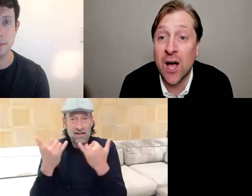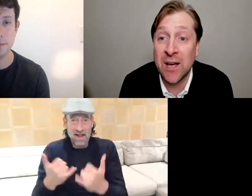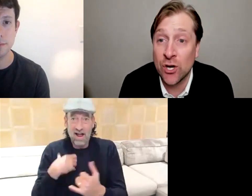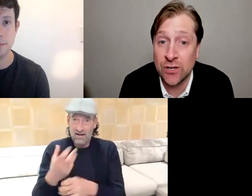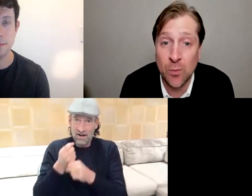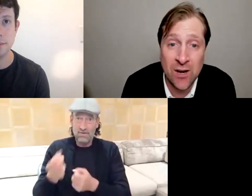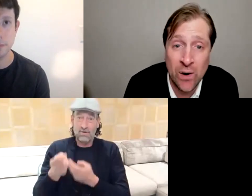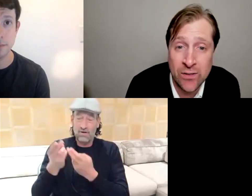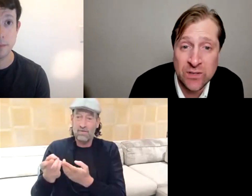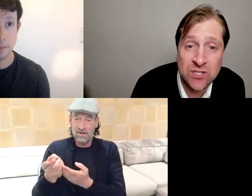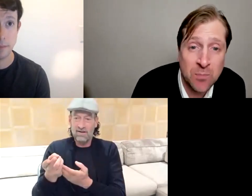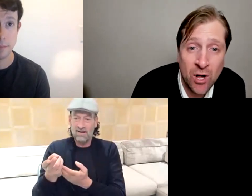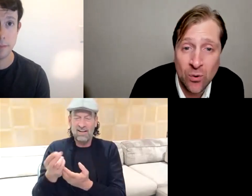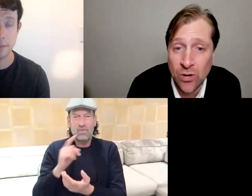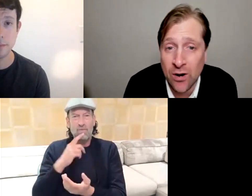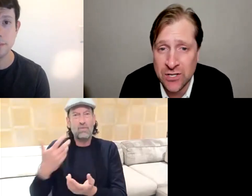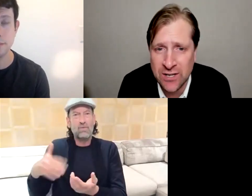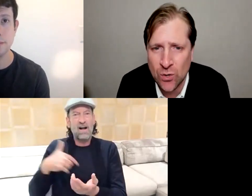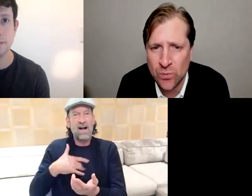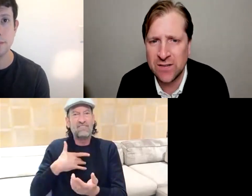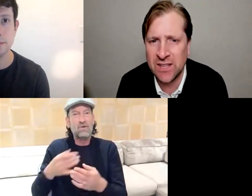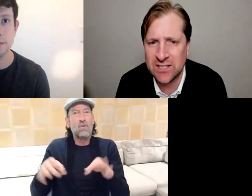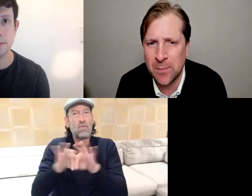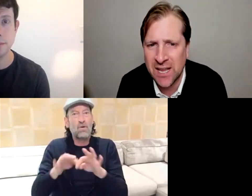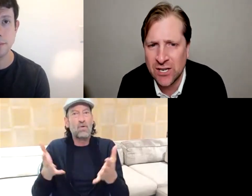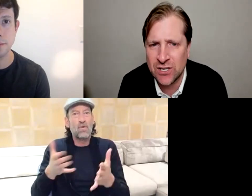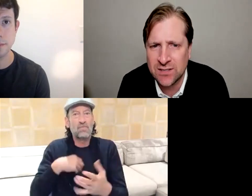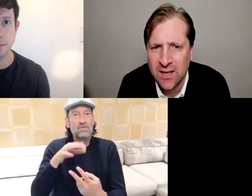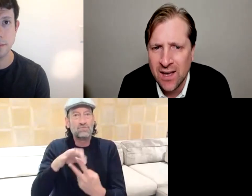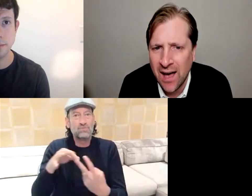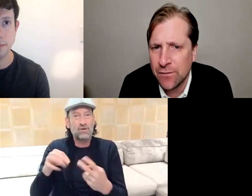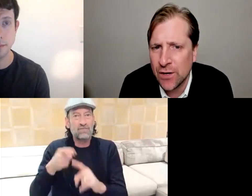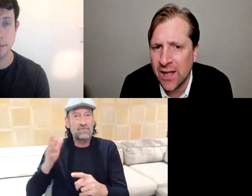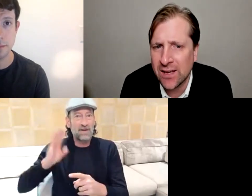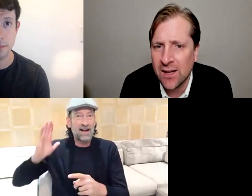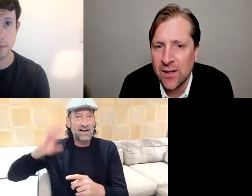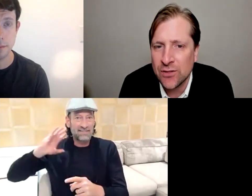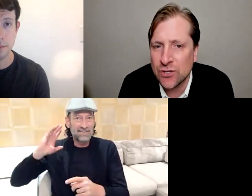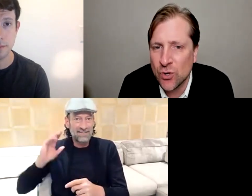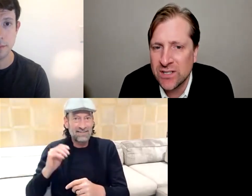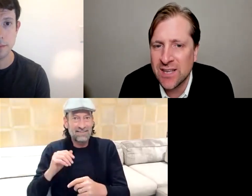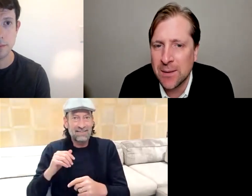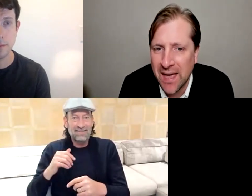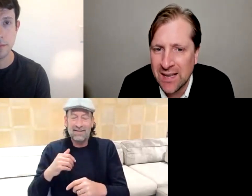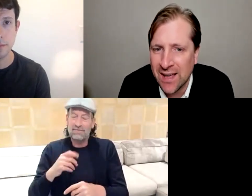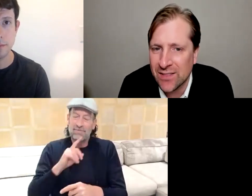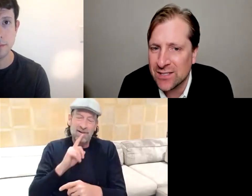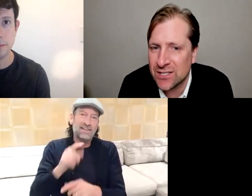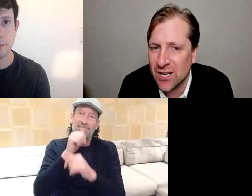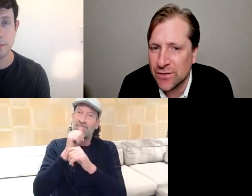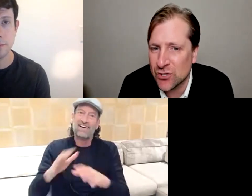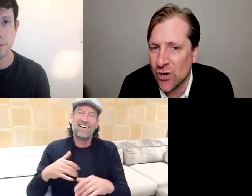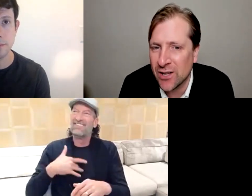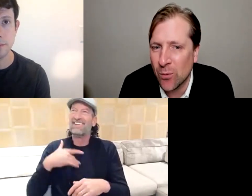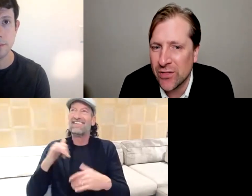whatever job I could, no matter whether it was small or large. And so receiving these nominations, I feel like the choices I made and the